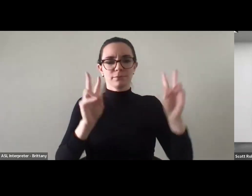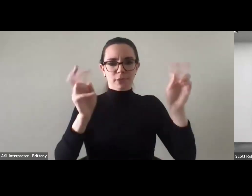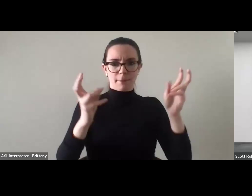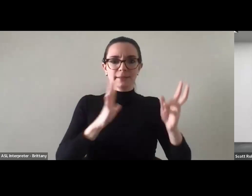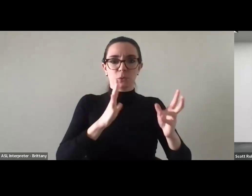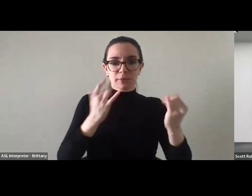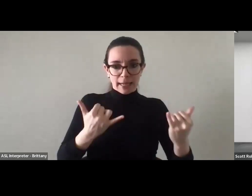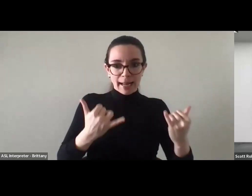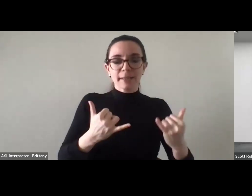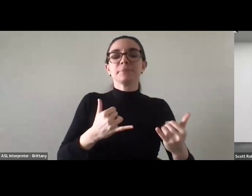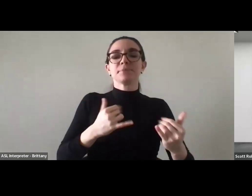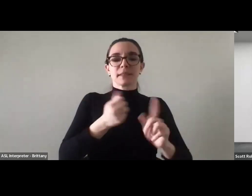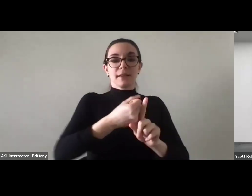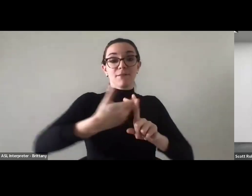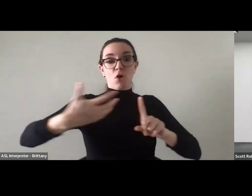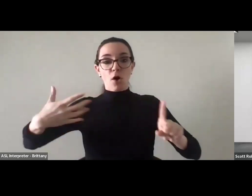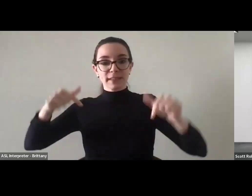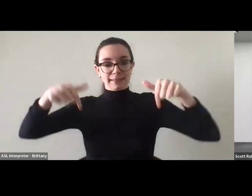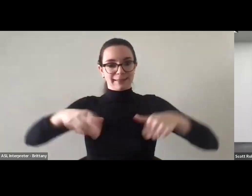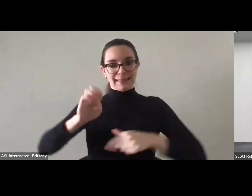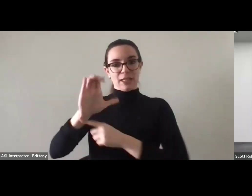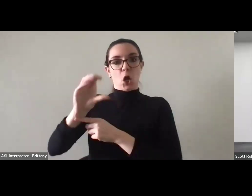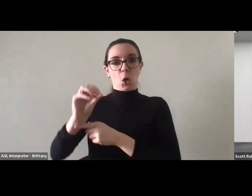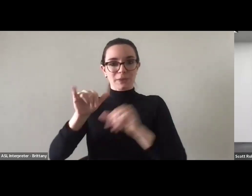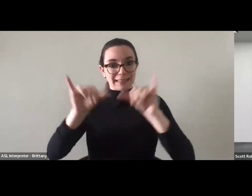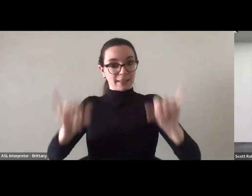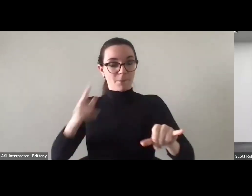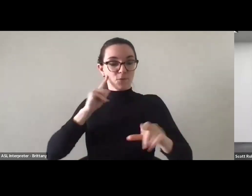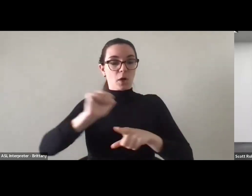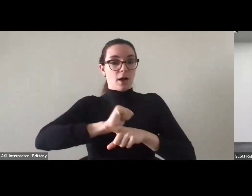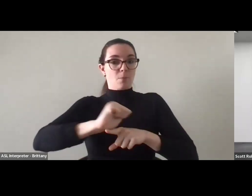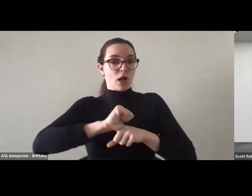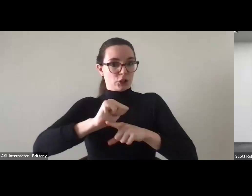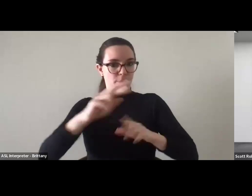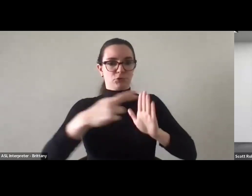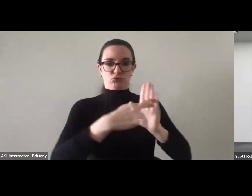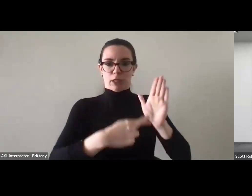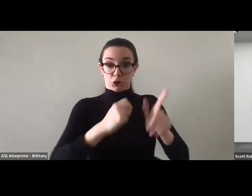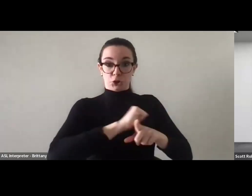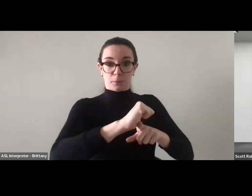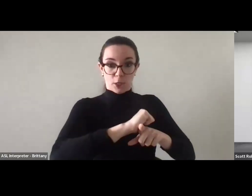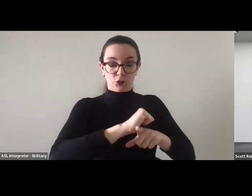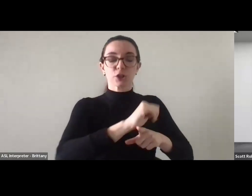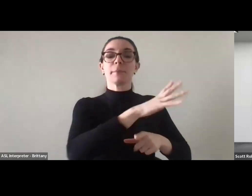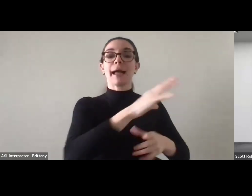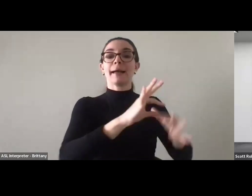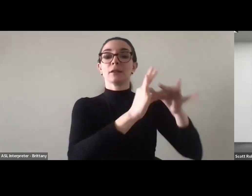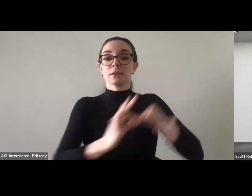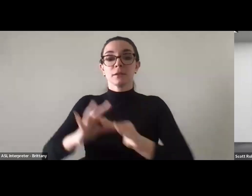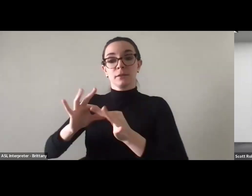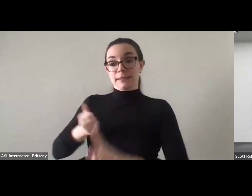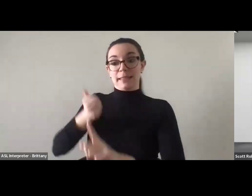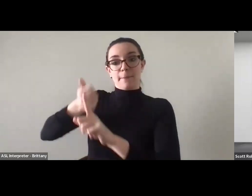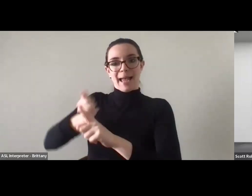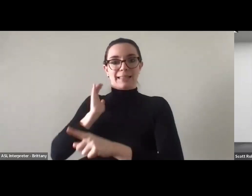national ecosystem for apprenticeship, especially registered apprenticeships, and its relationship to and impact on our